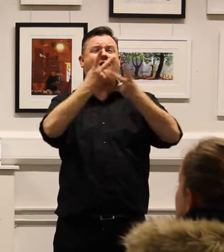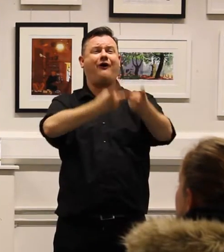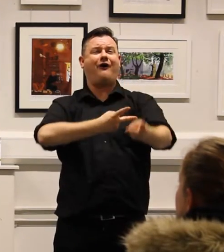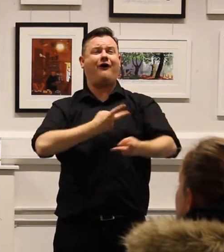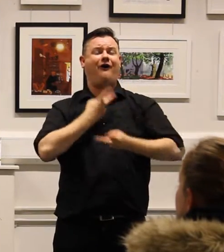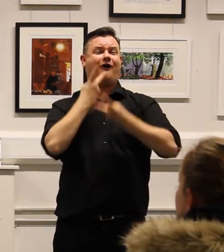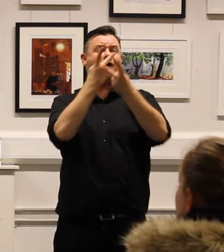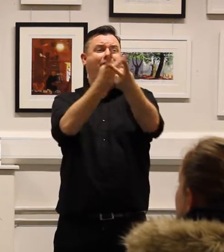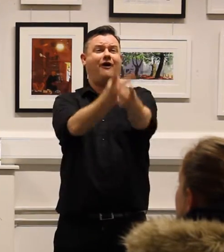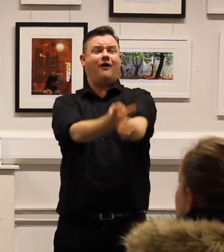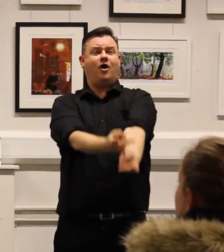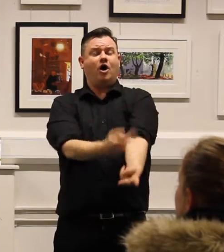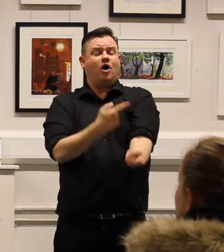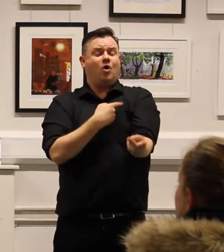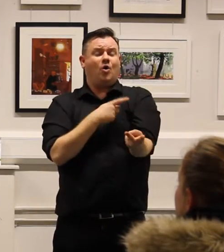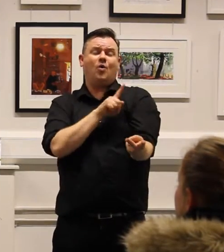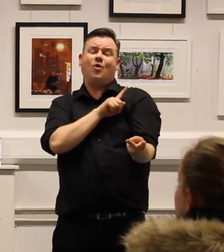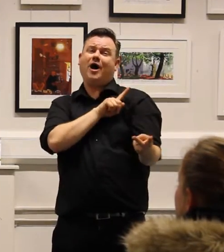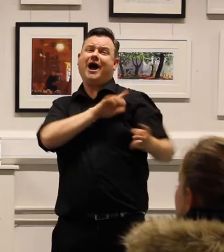song to the shore.